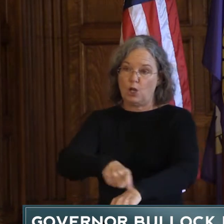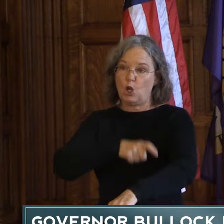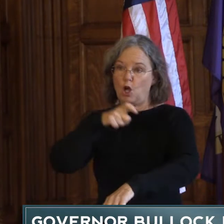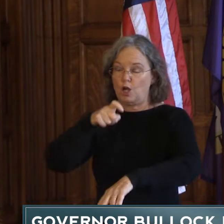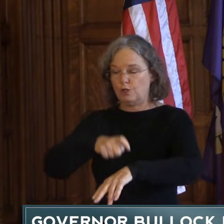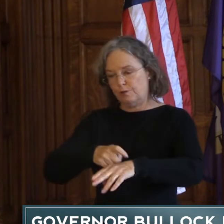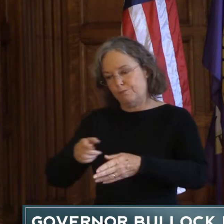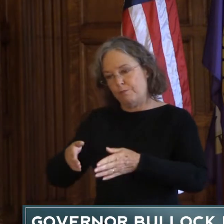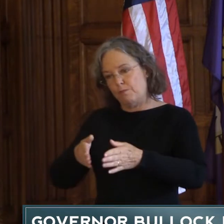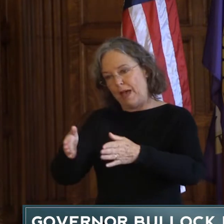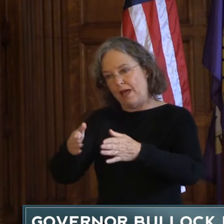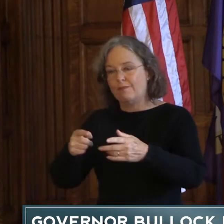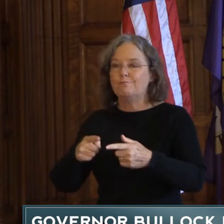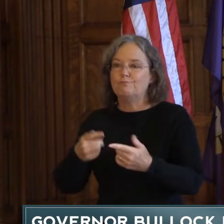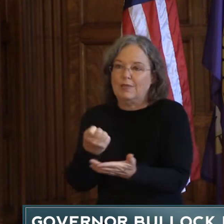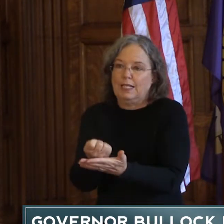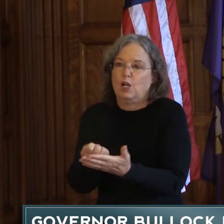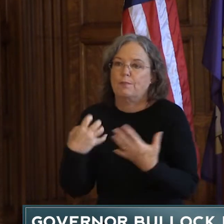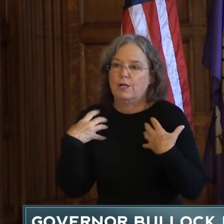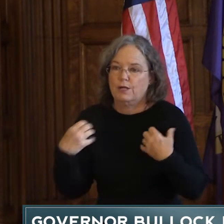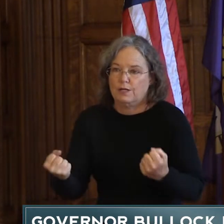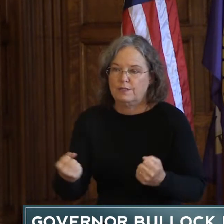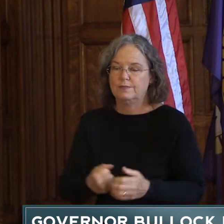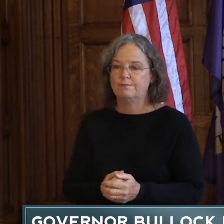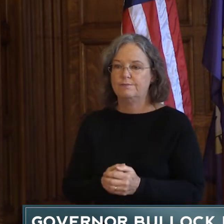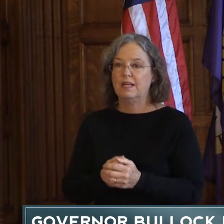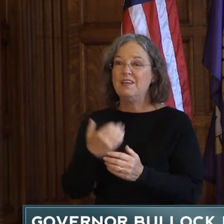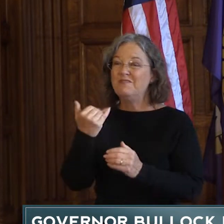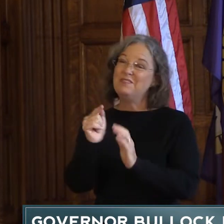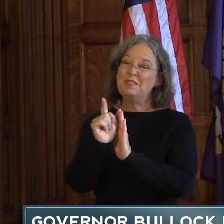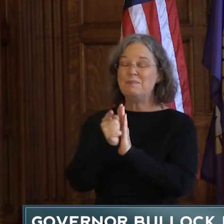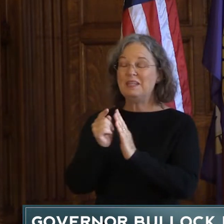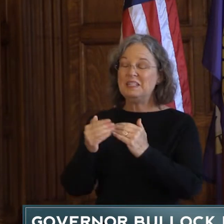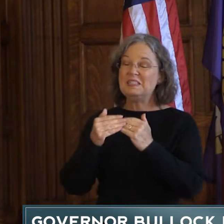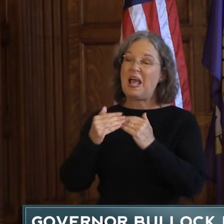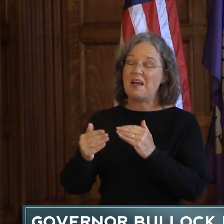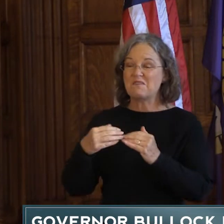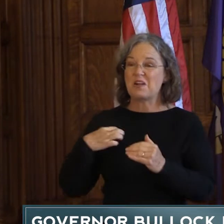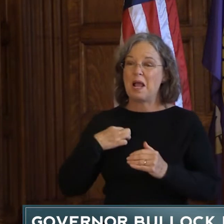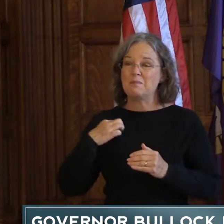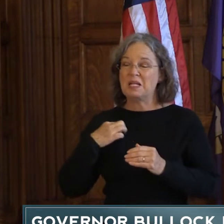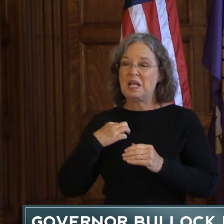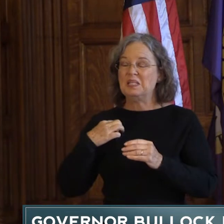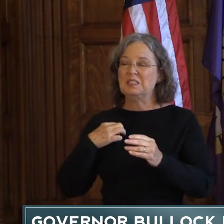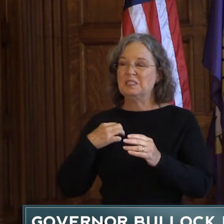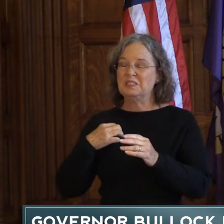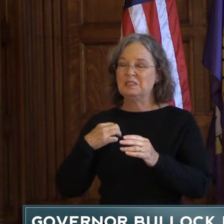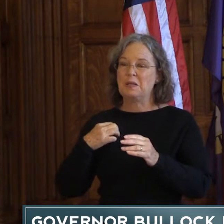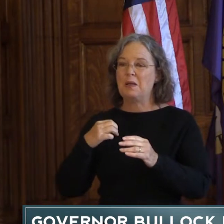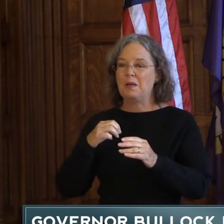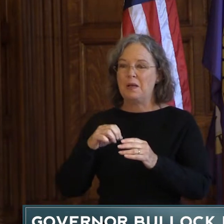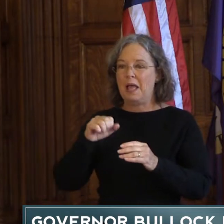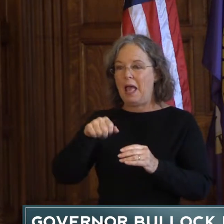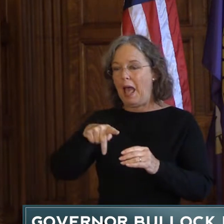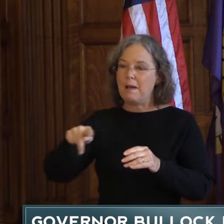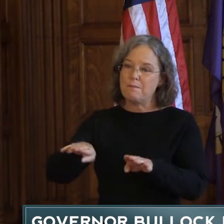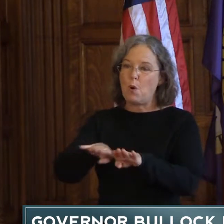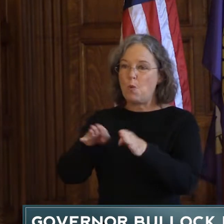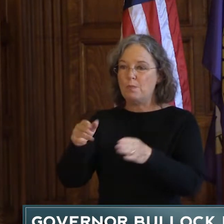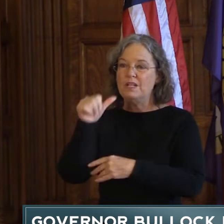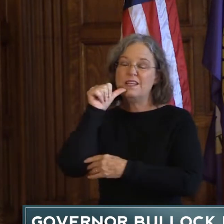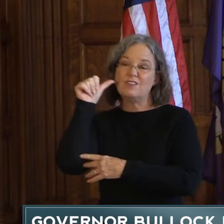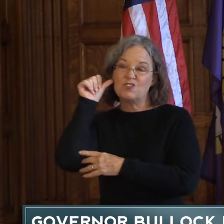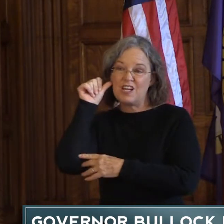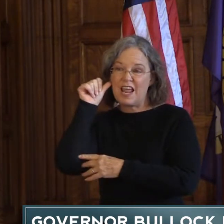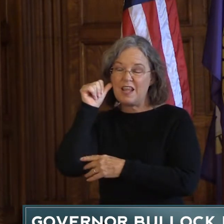recovery. 15 minutes after the application portal for the 9 new grant programs opened yesterday,